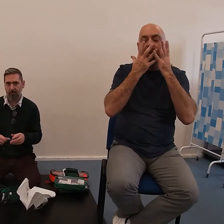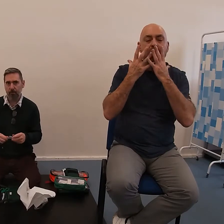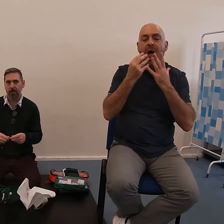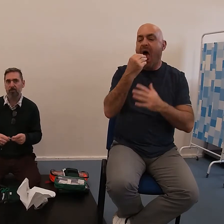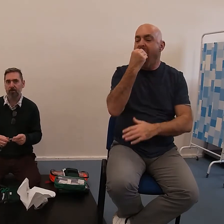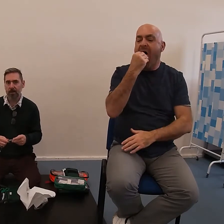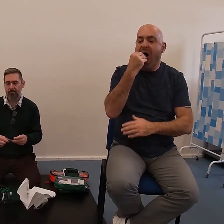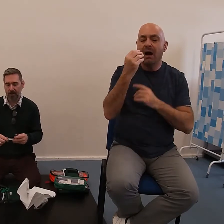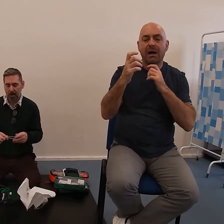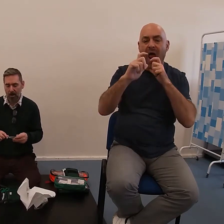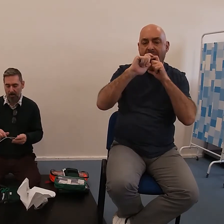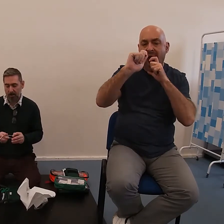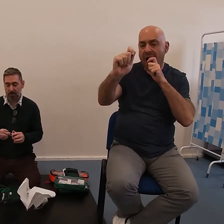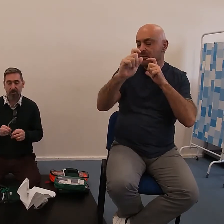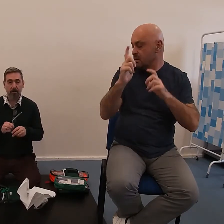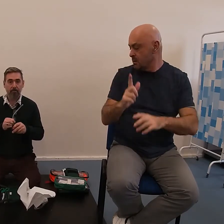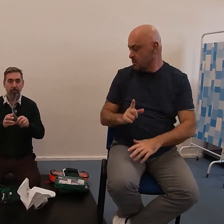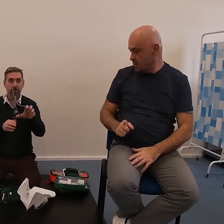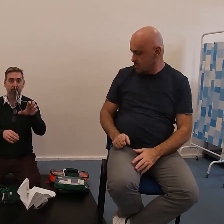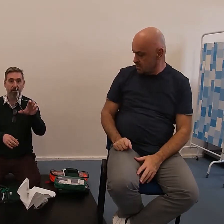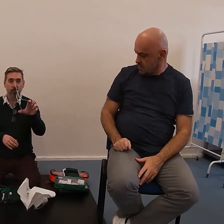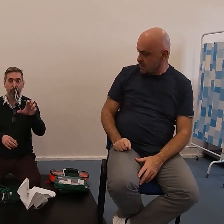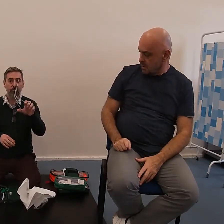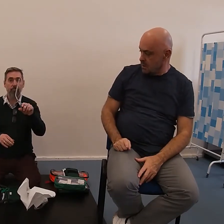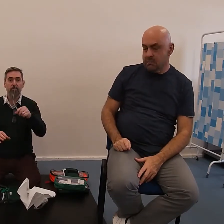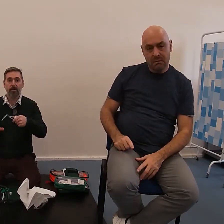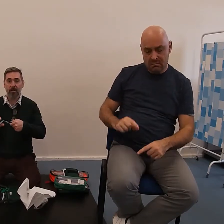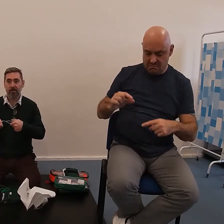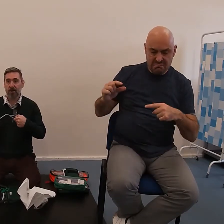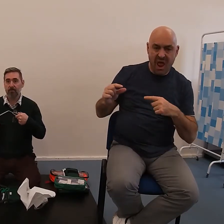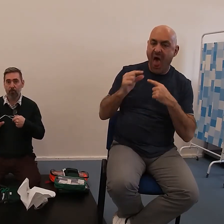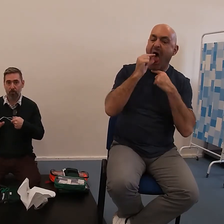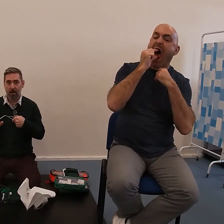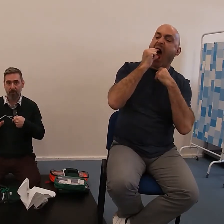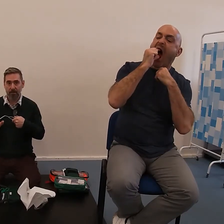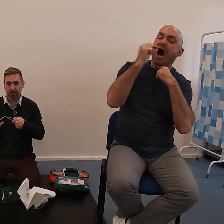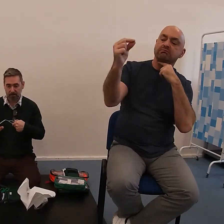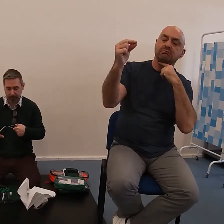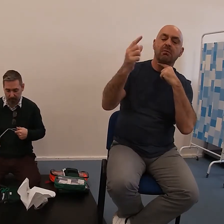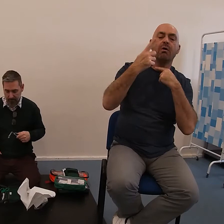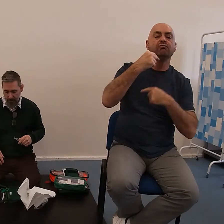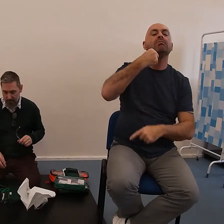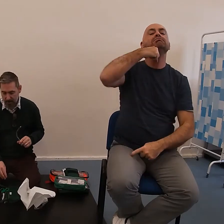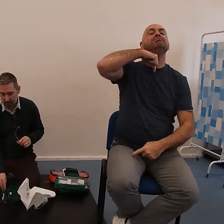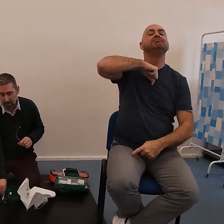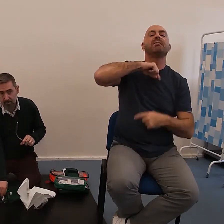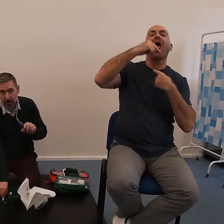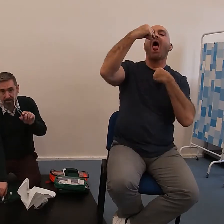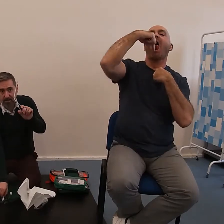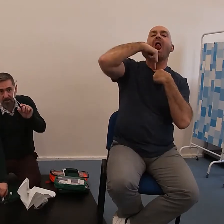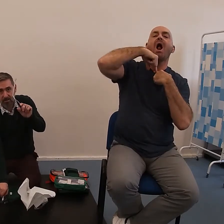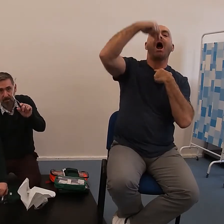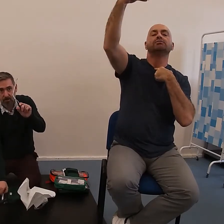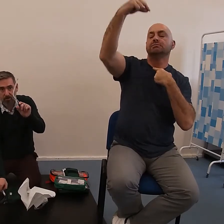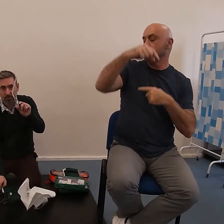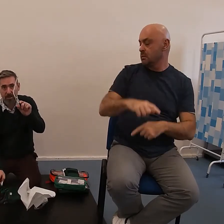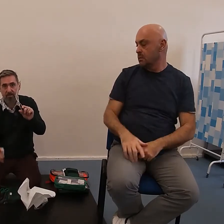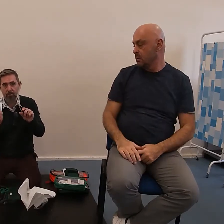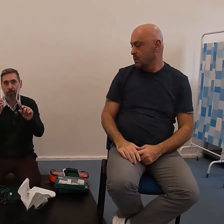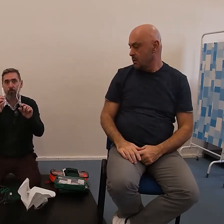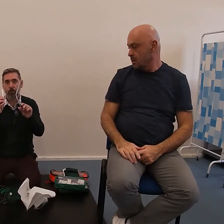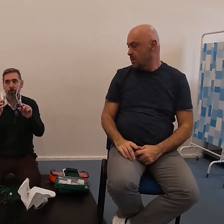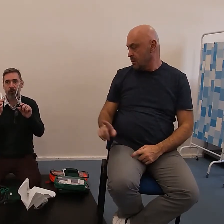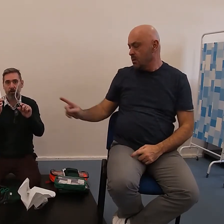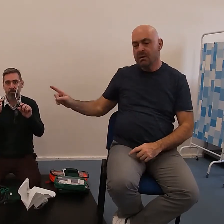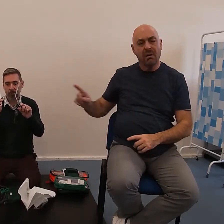in their mouth that we need to relieve, this is a perfect tool for removing things out of oral cavities. Okay? Best practice is use